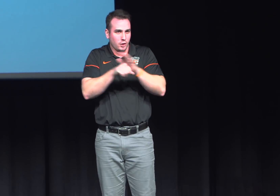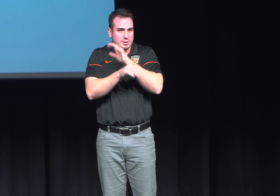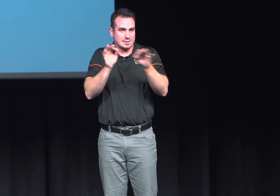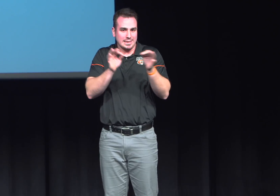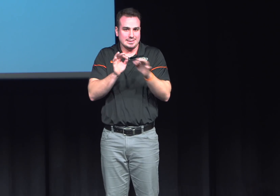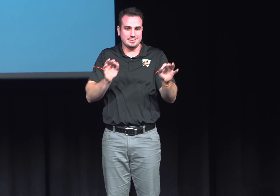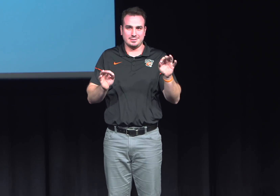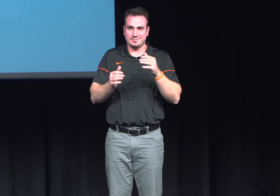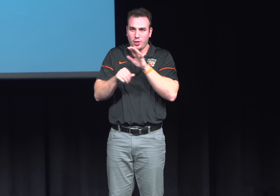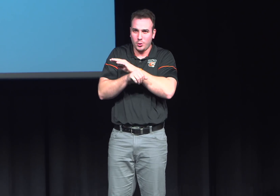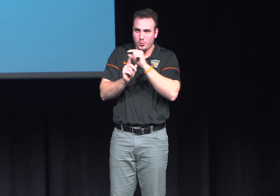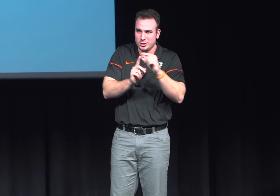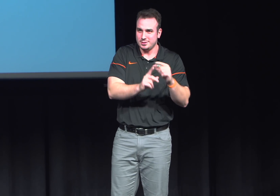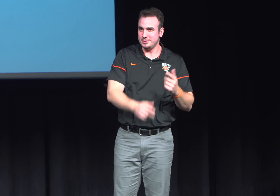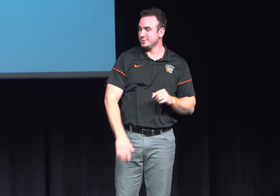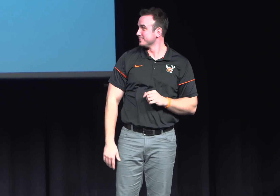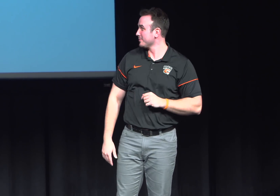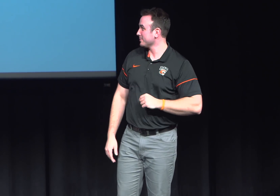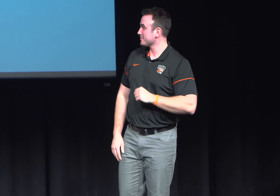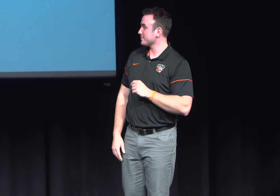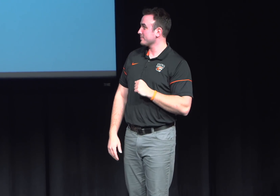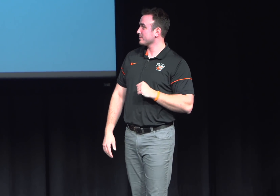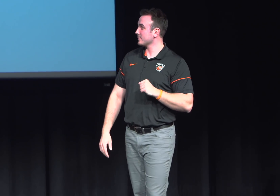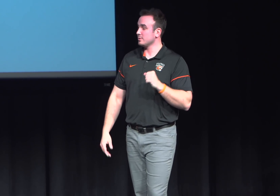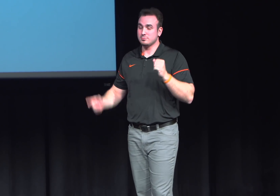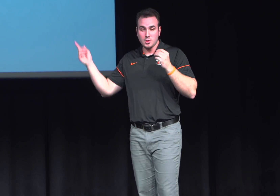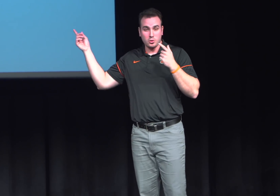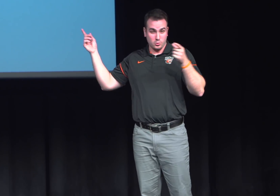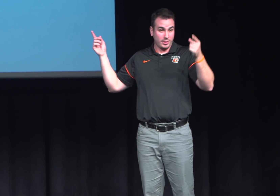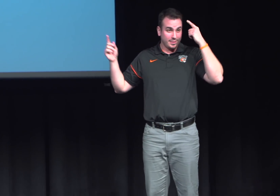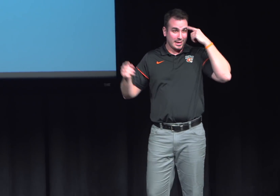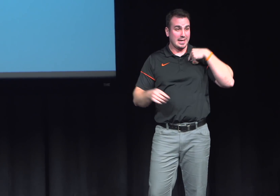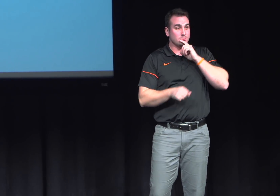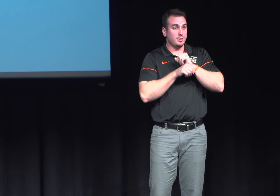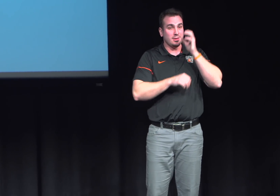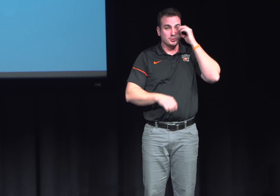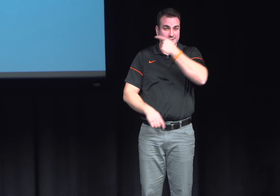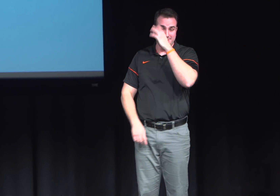time to write out the full sentences with the full words. So you think I listened to this guy?